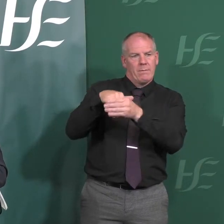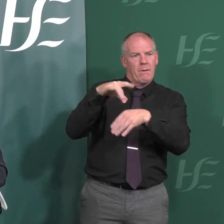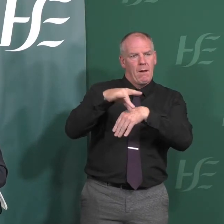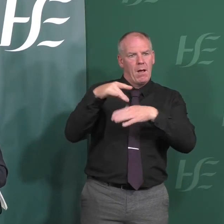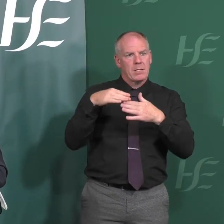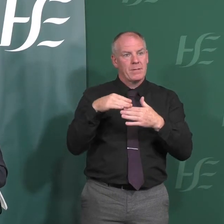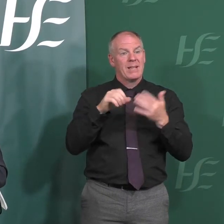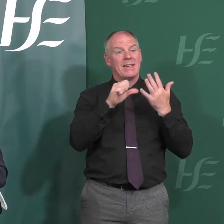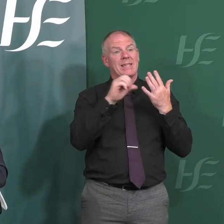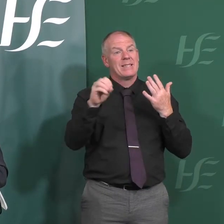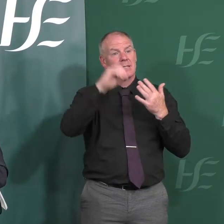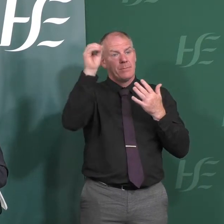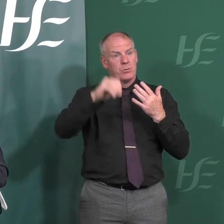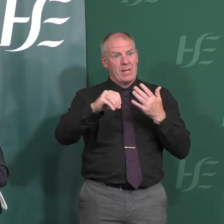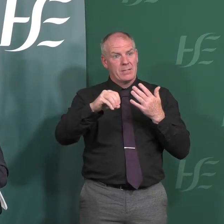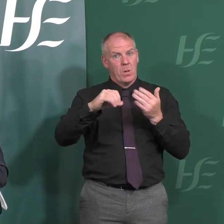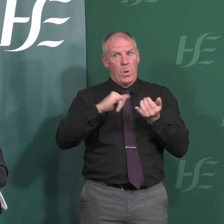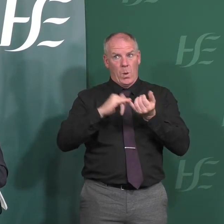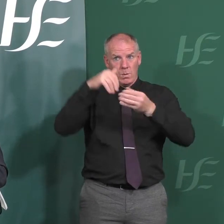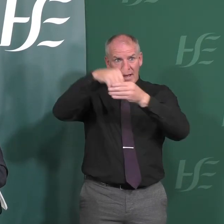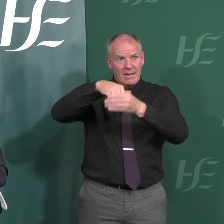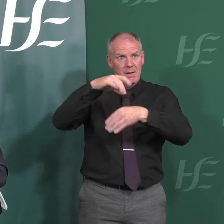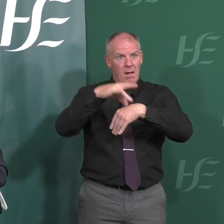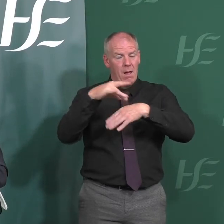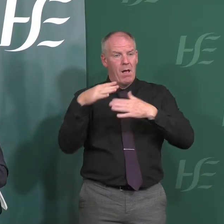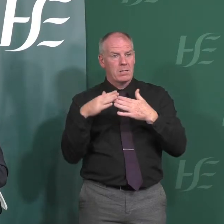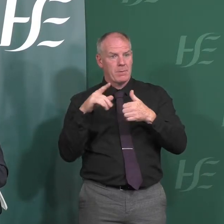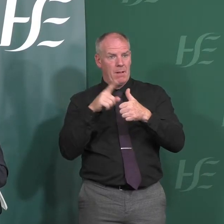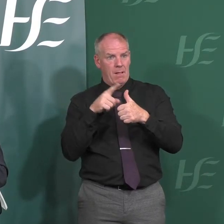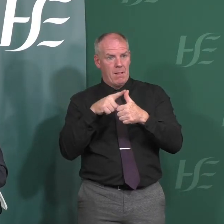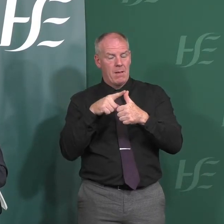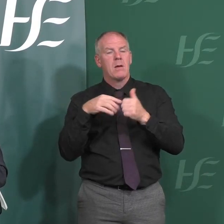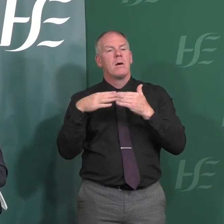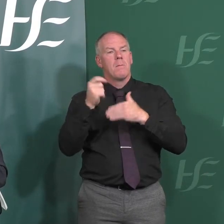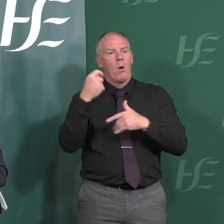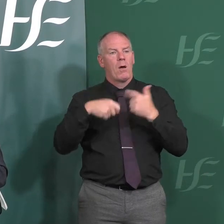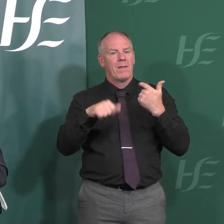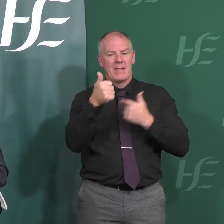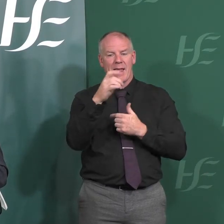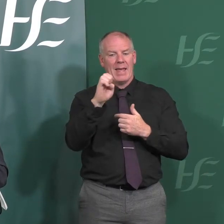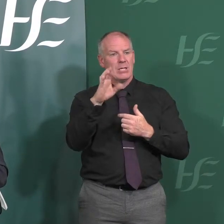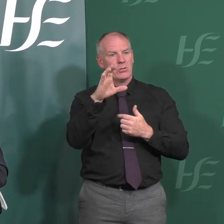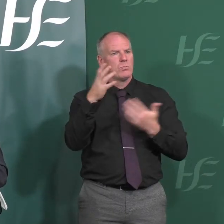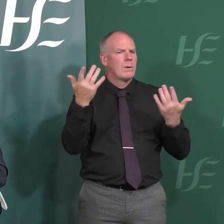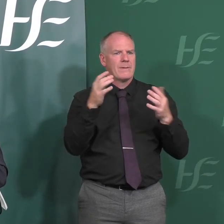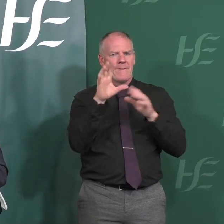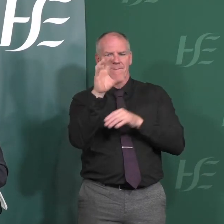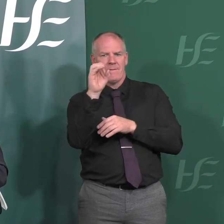ages. 60% of the hospitalised cases were over the ages of 50 years.